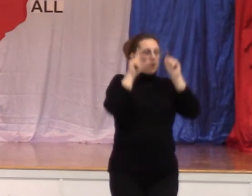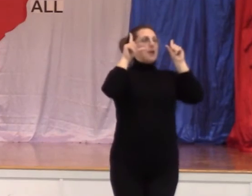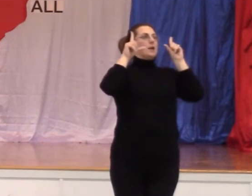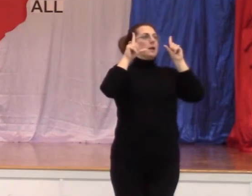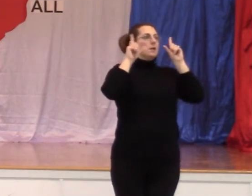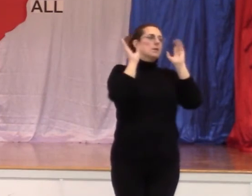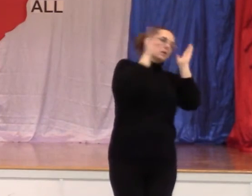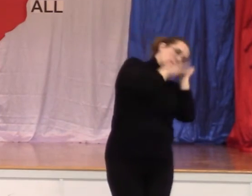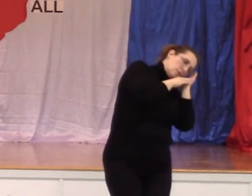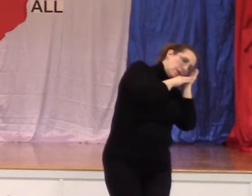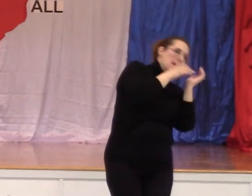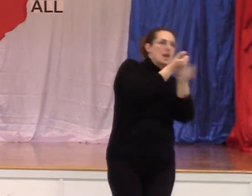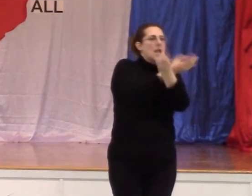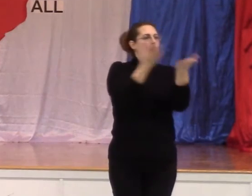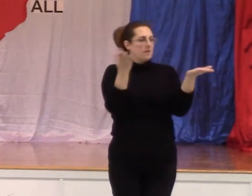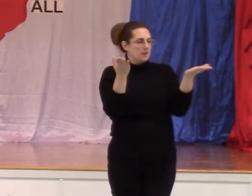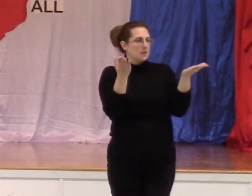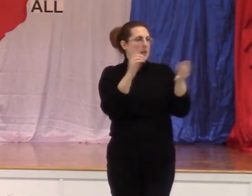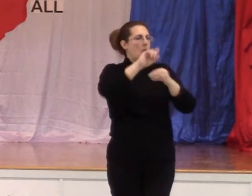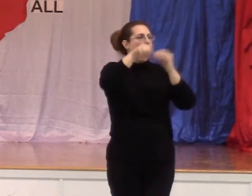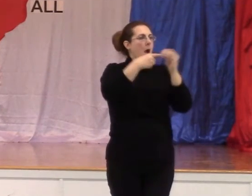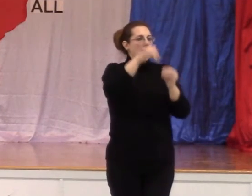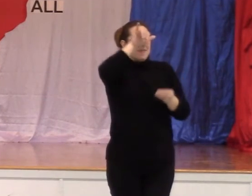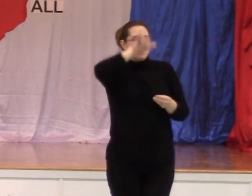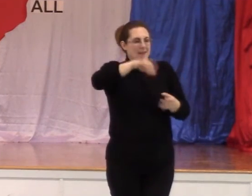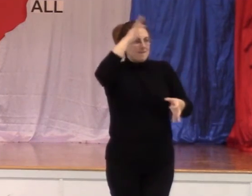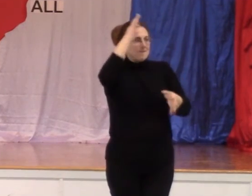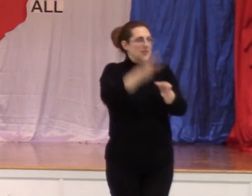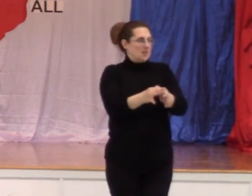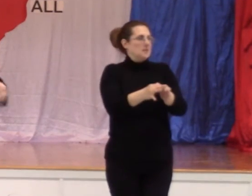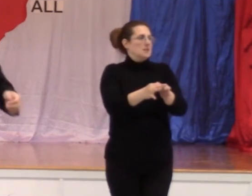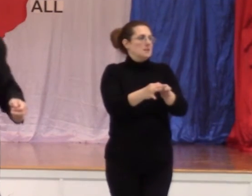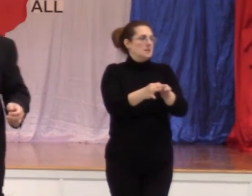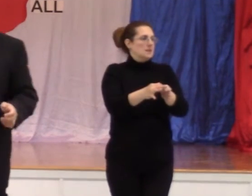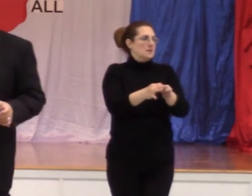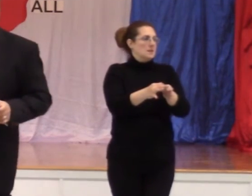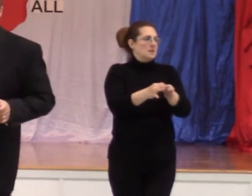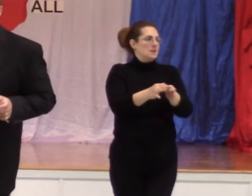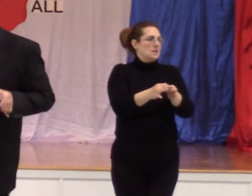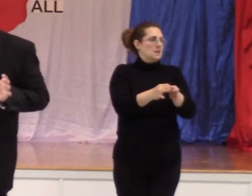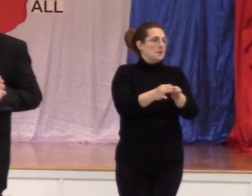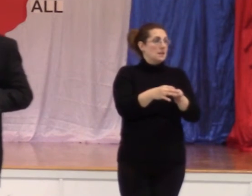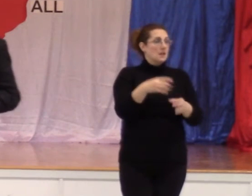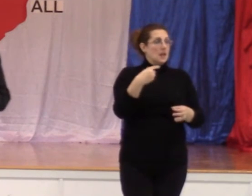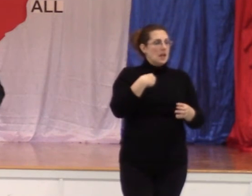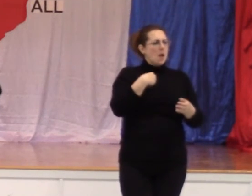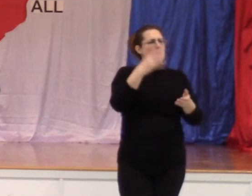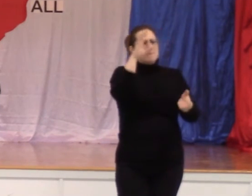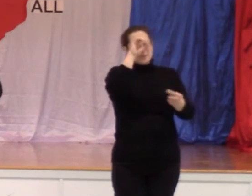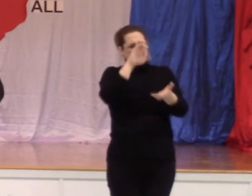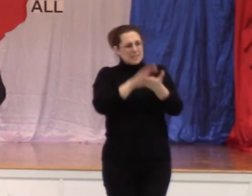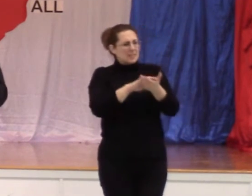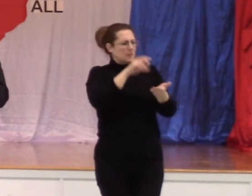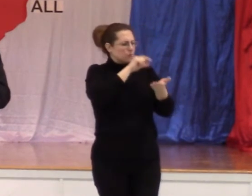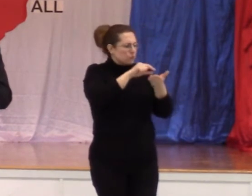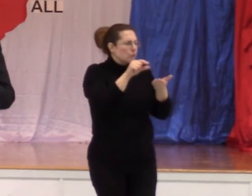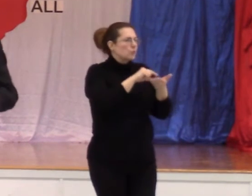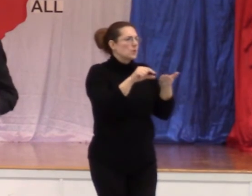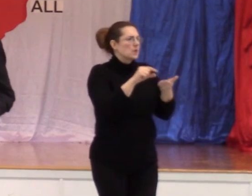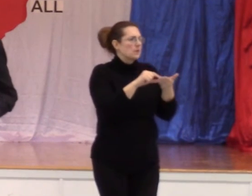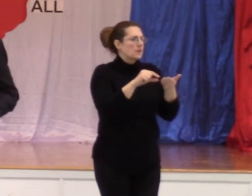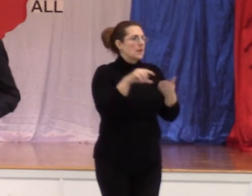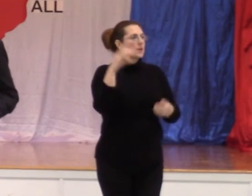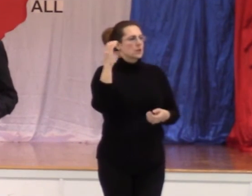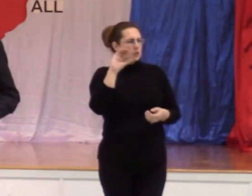you go to bed. Everything is supposed to be about this faith. So even in Scripture, we see this